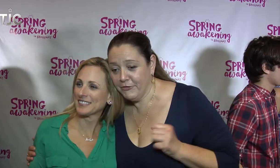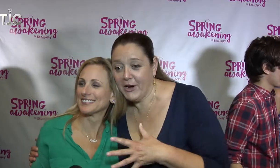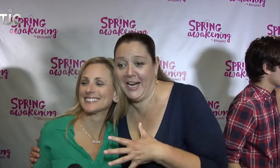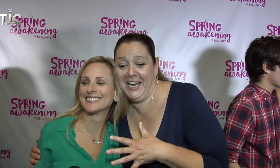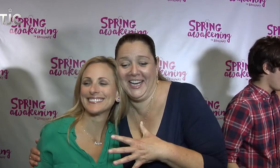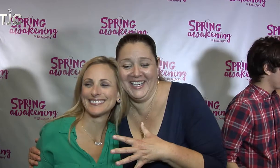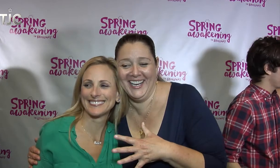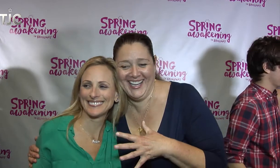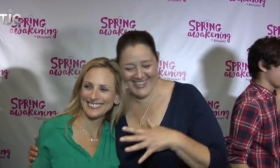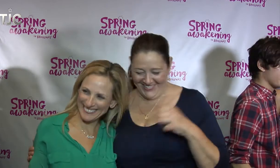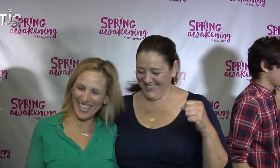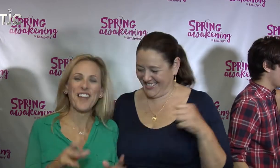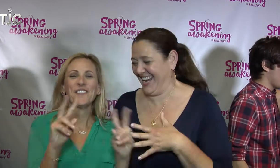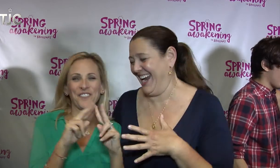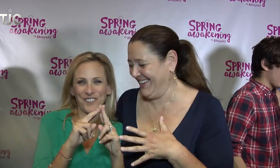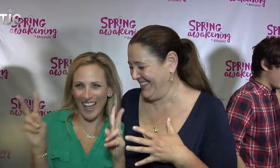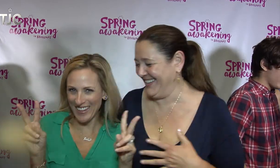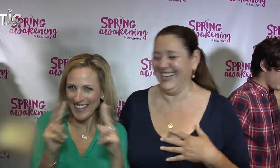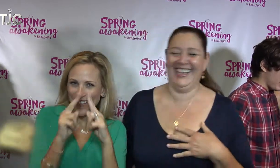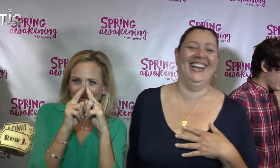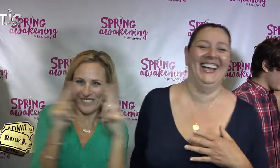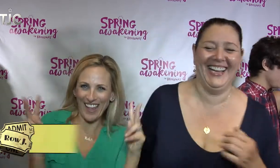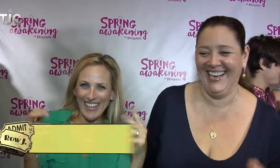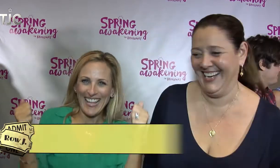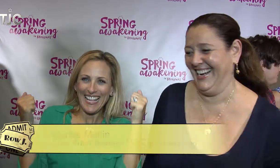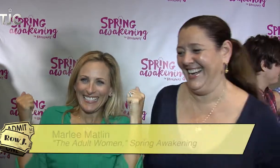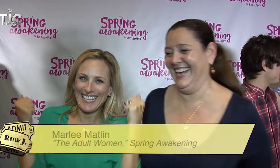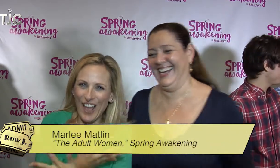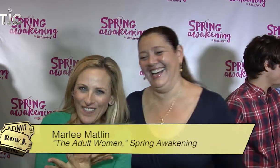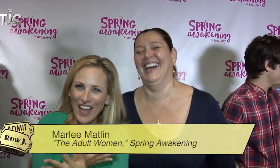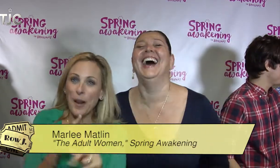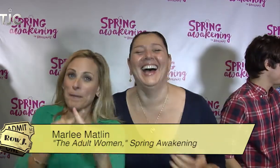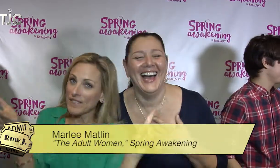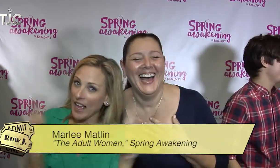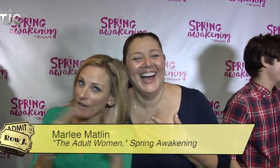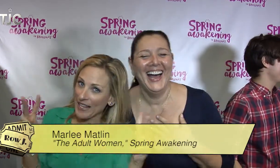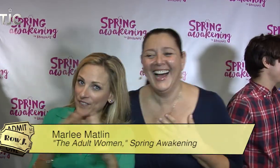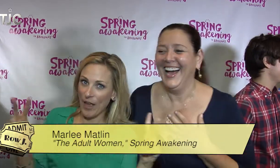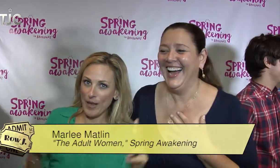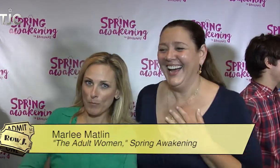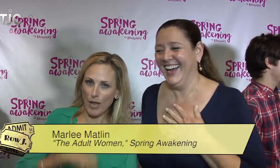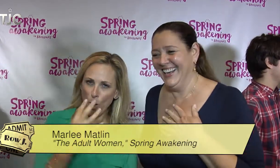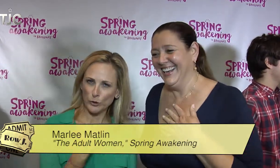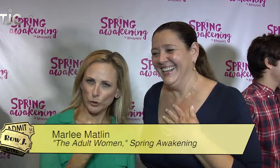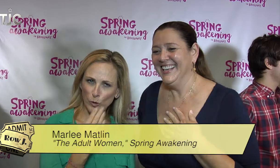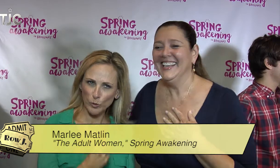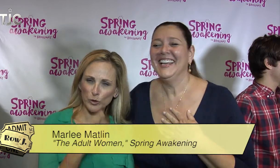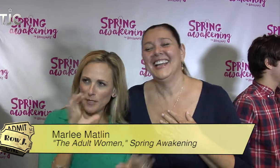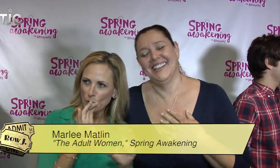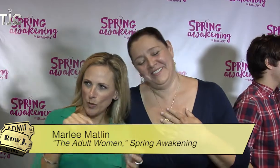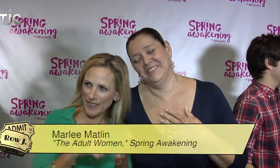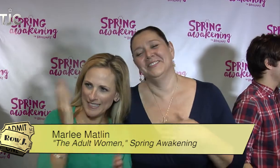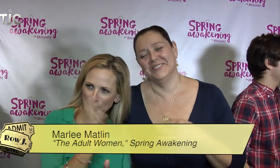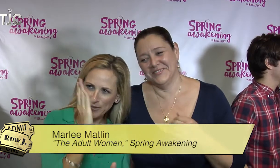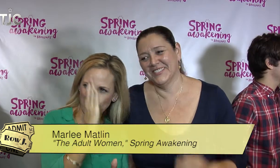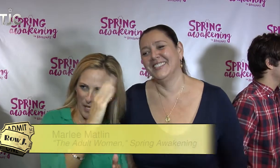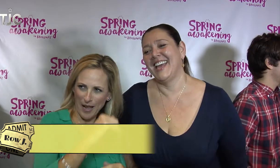afraid. We're scared. Very, very afraid. No, but very, very proud Jewish women